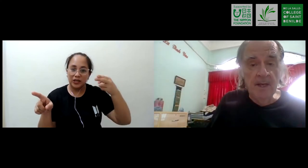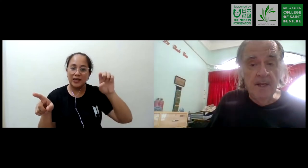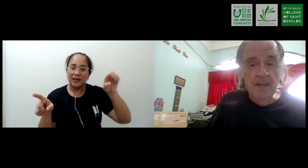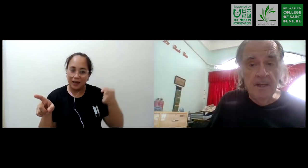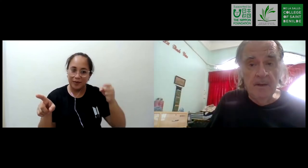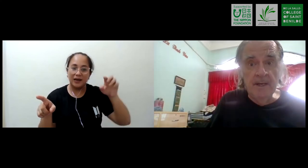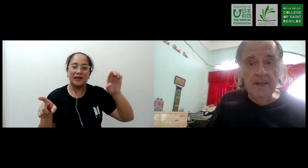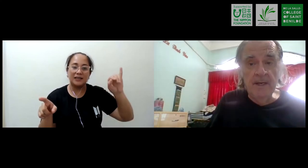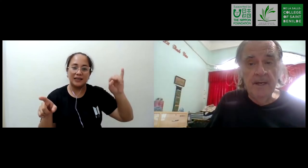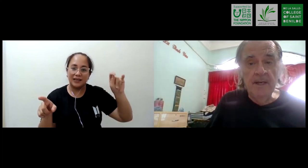Okay.